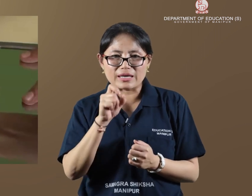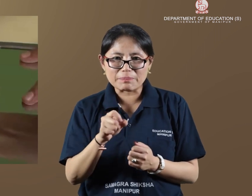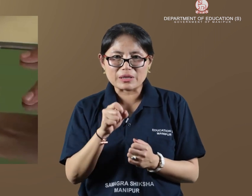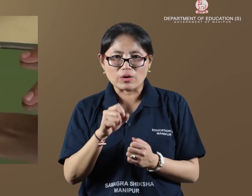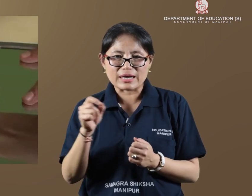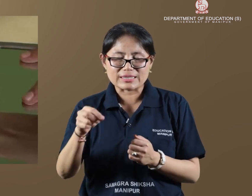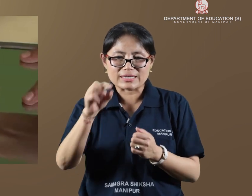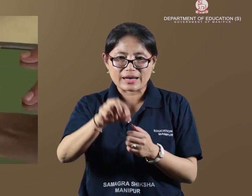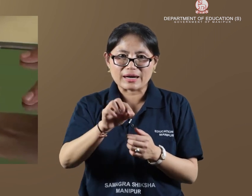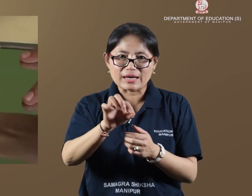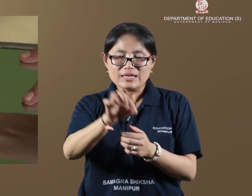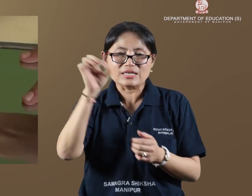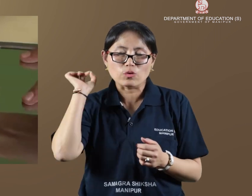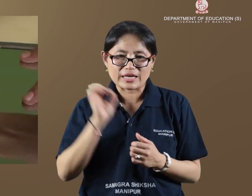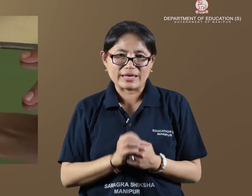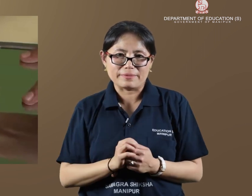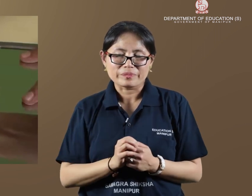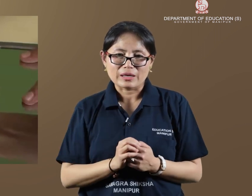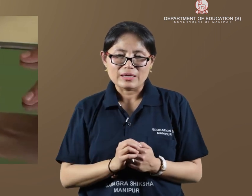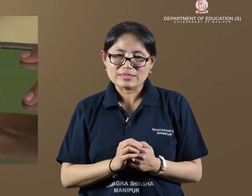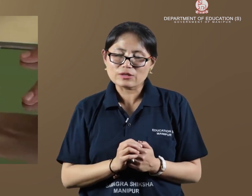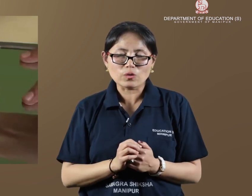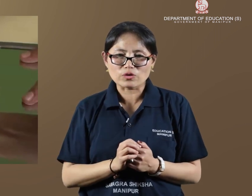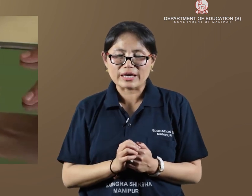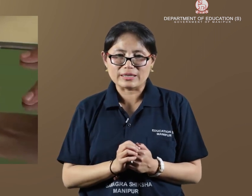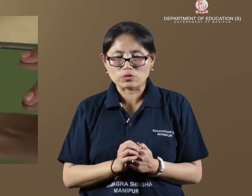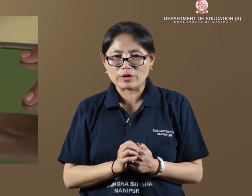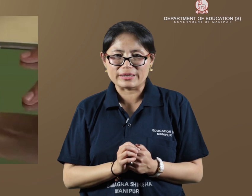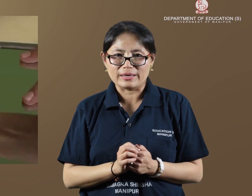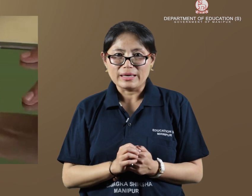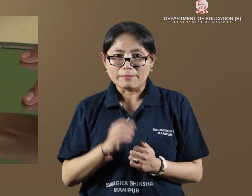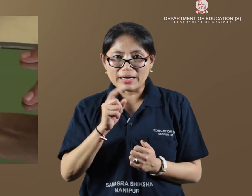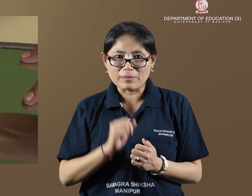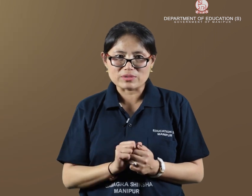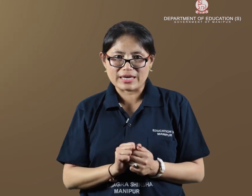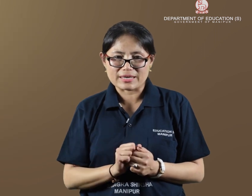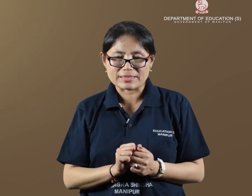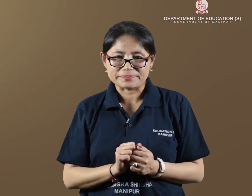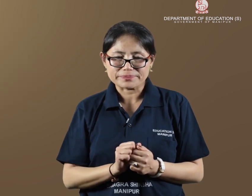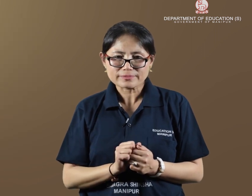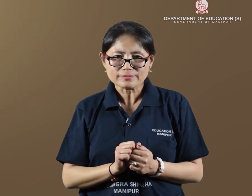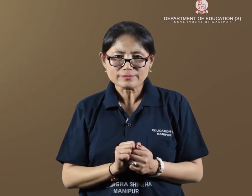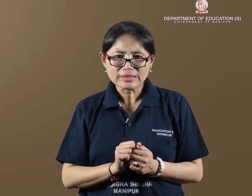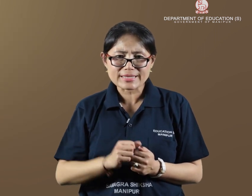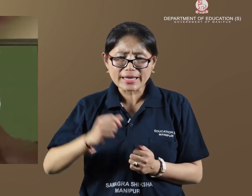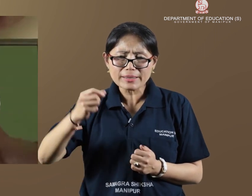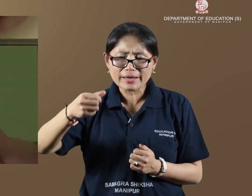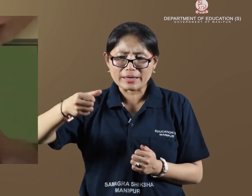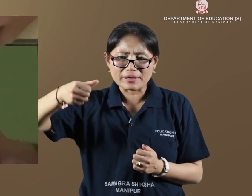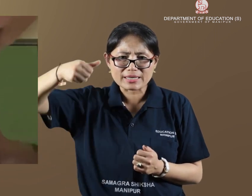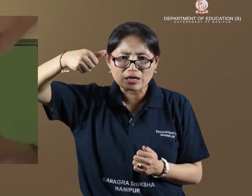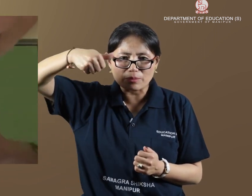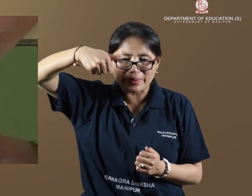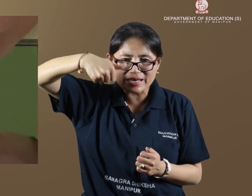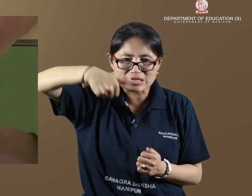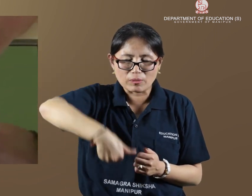na pi no angang jin na sanar ga chingthok sanai ba sen tho so ya de lokthok ya de maram ho je yeng ase asai ya ge rubber sucker da press ta uma